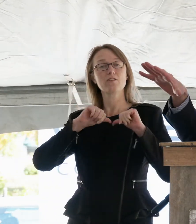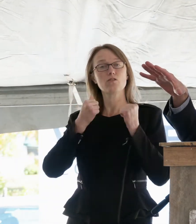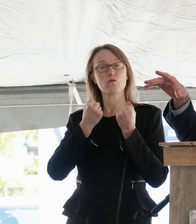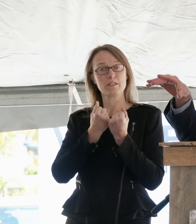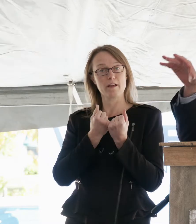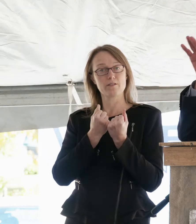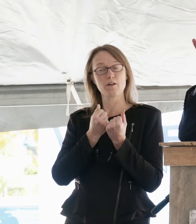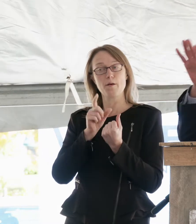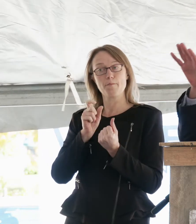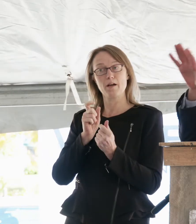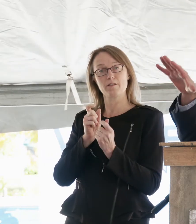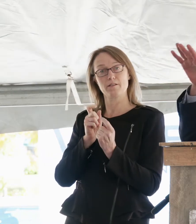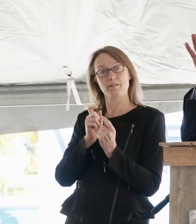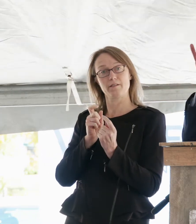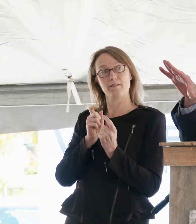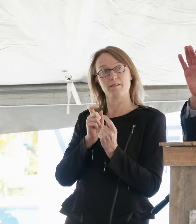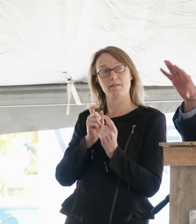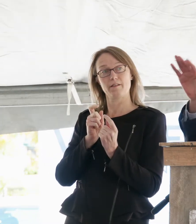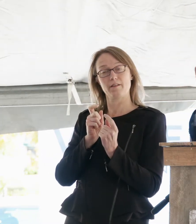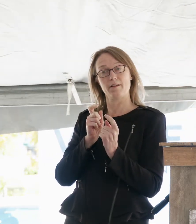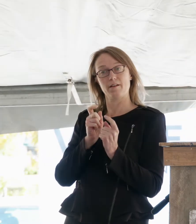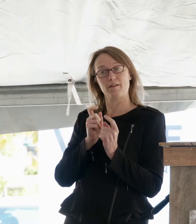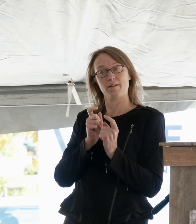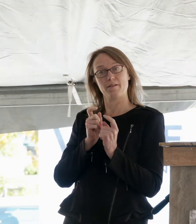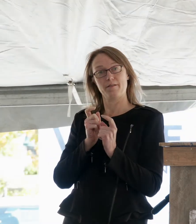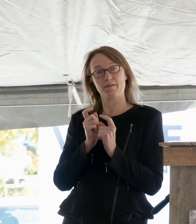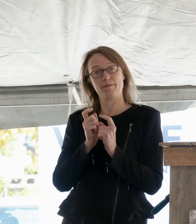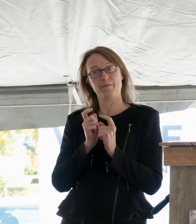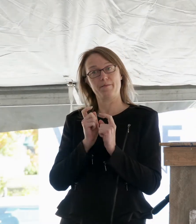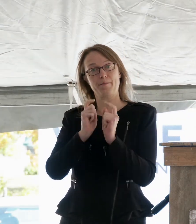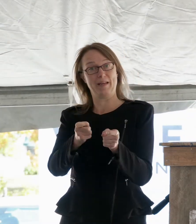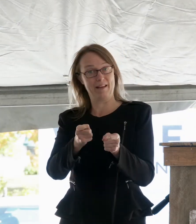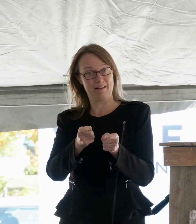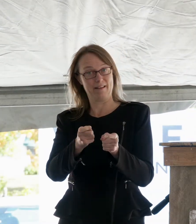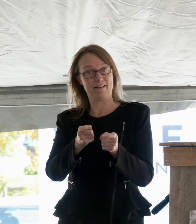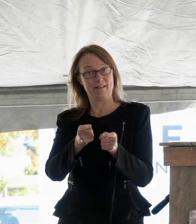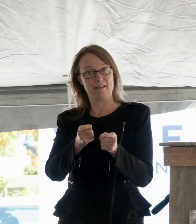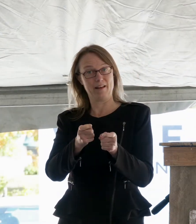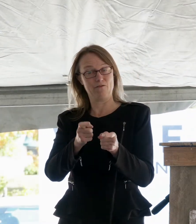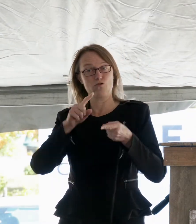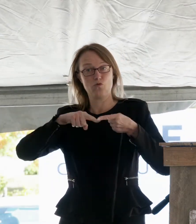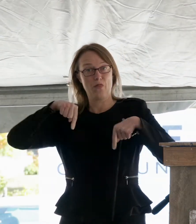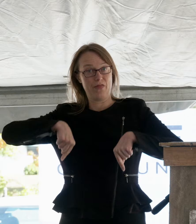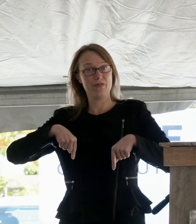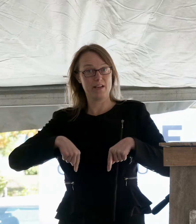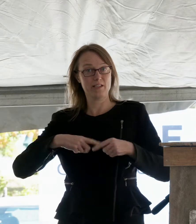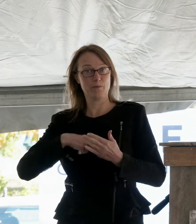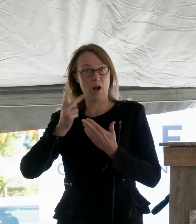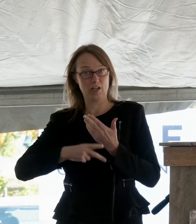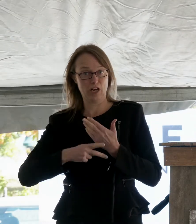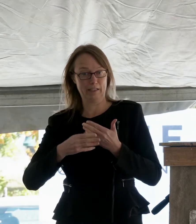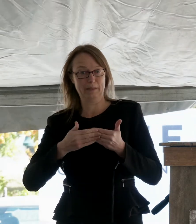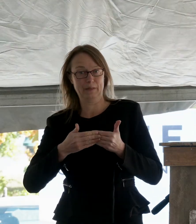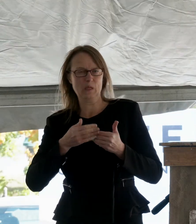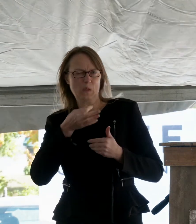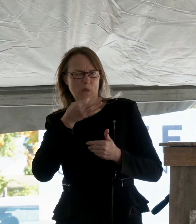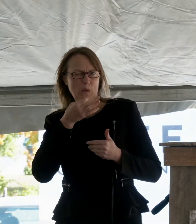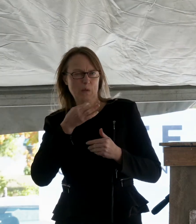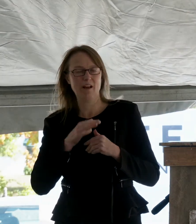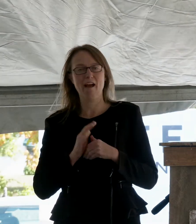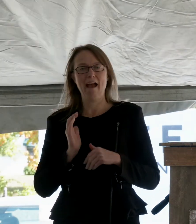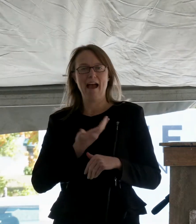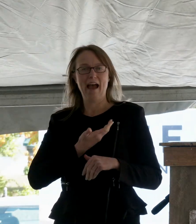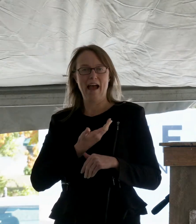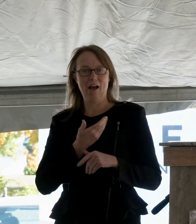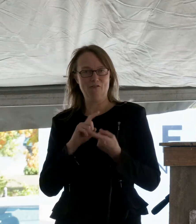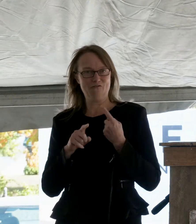budget for this project, has to actually award that money over the coming weeks to this project. Now, our friend Senator Jill Schupp